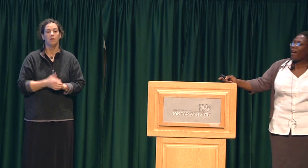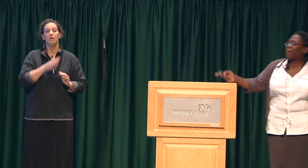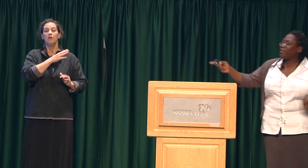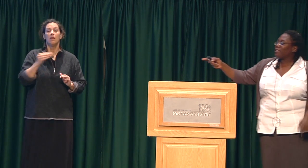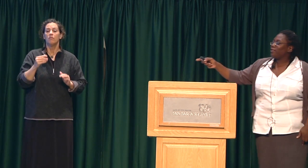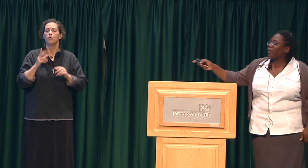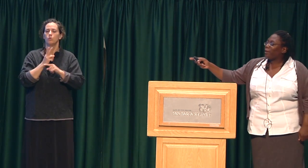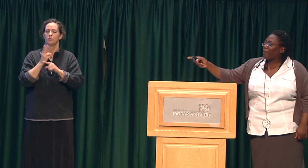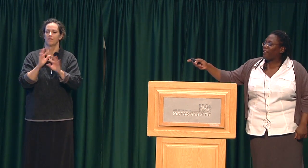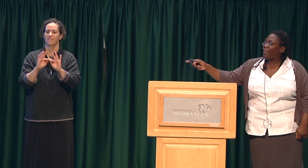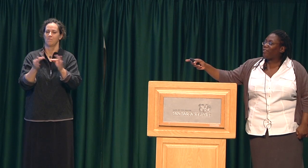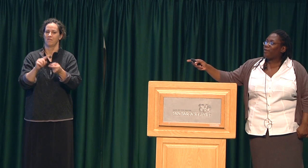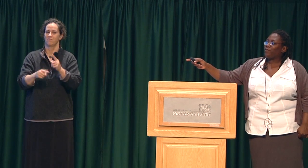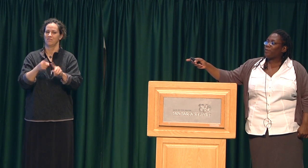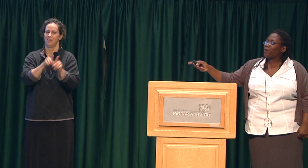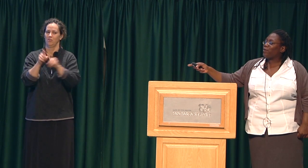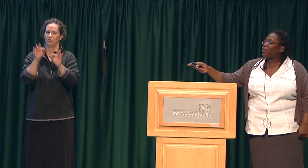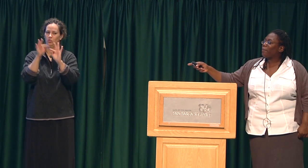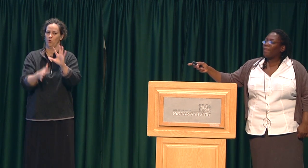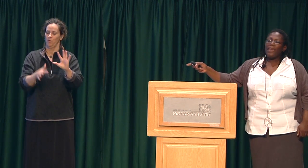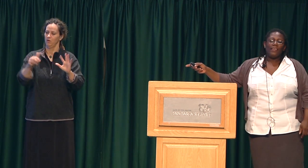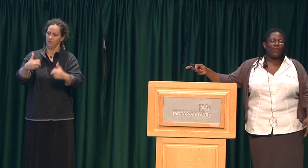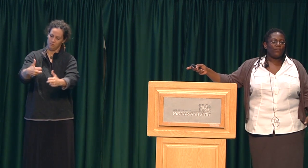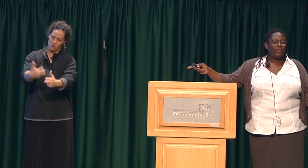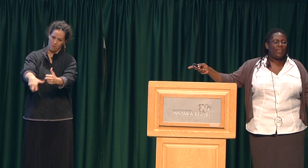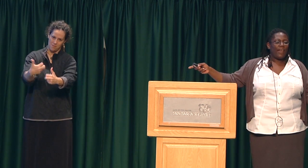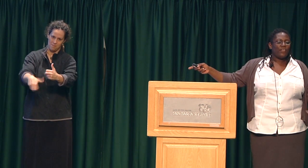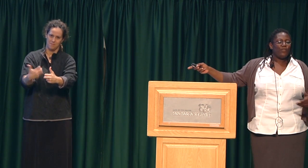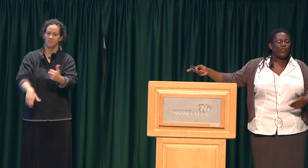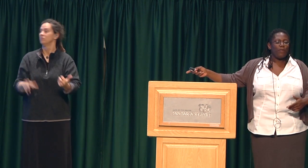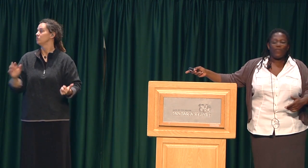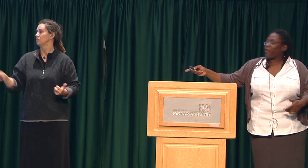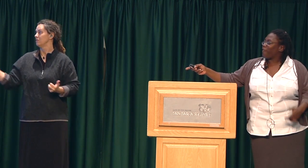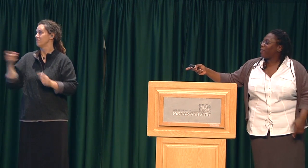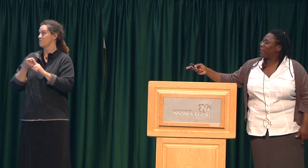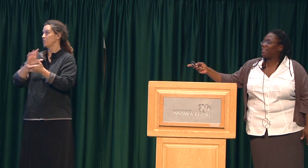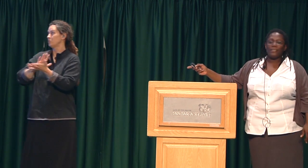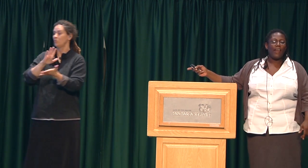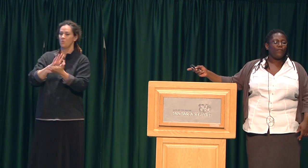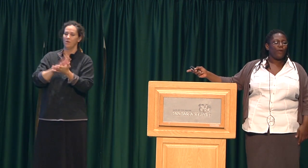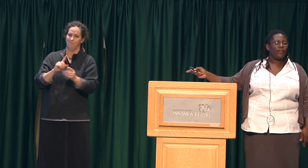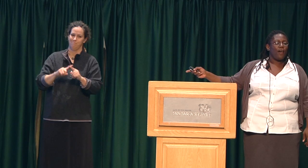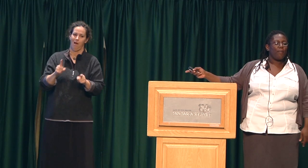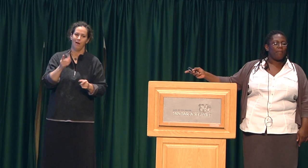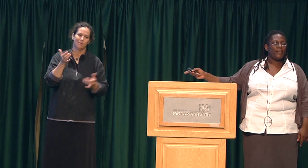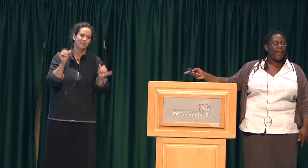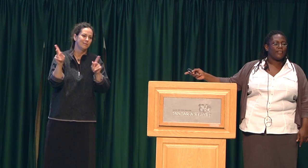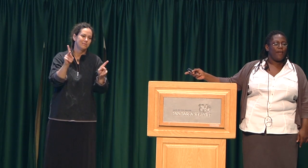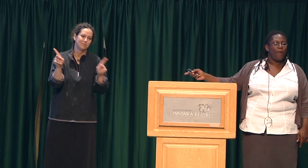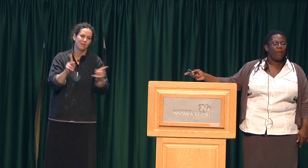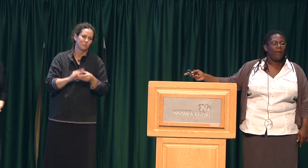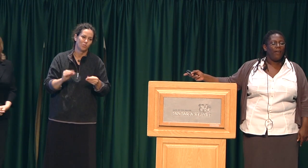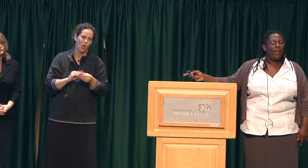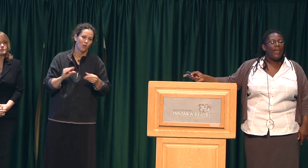interpreters. I put this little clip in here, even though it's from school. You know, he asked, can you interpret for your father? And he says, not if you're going to talk about my